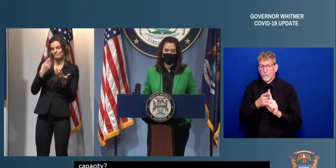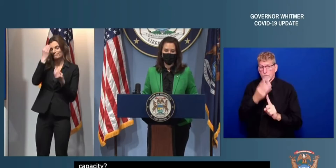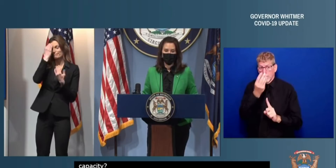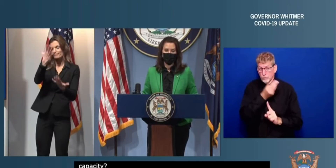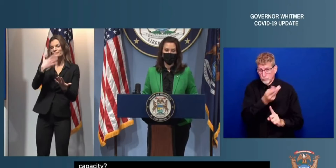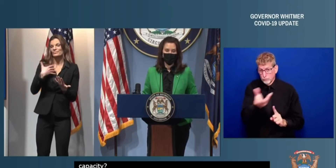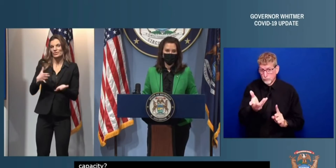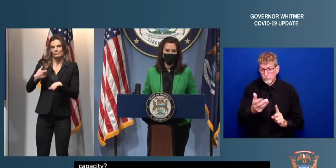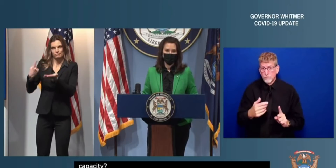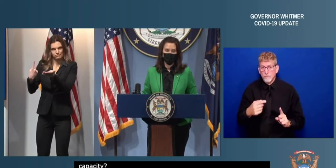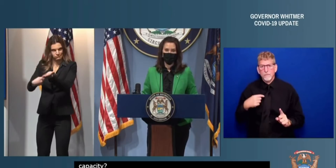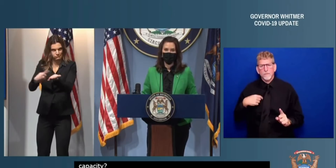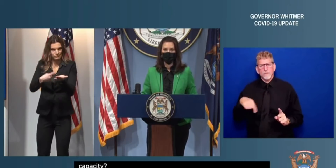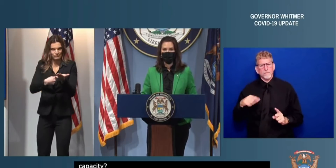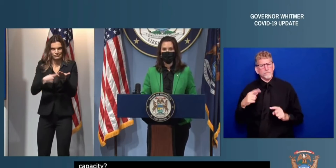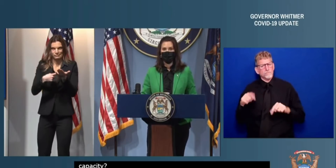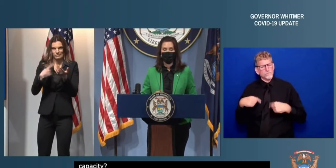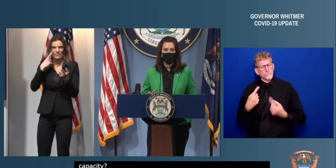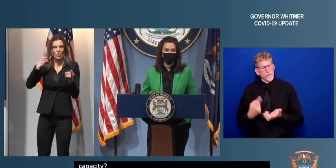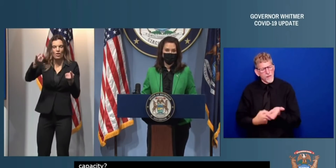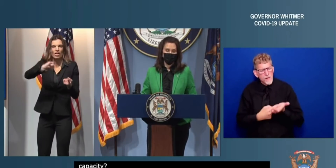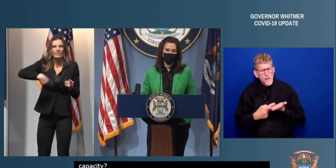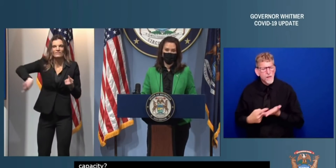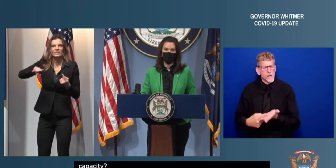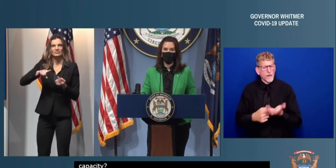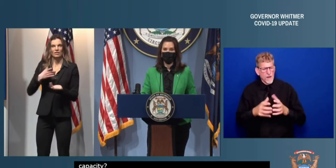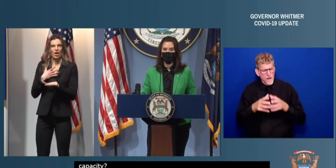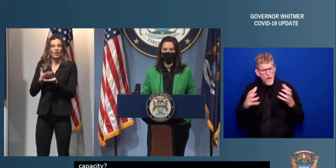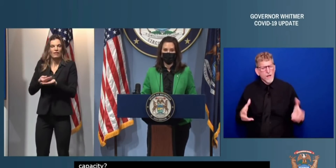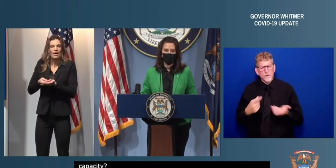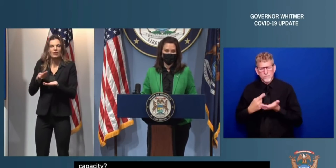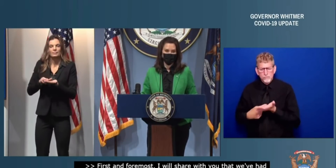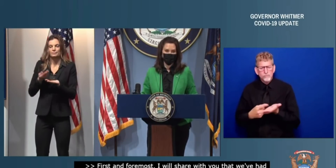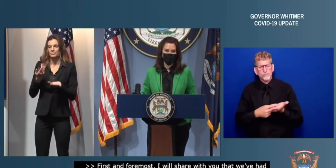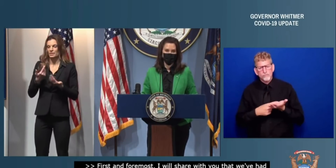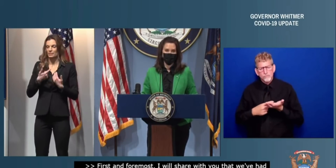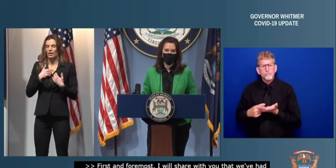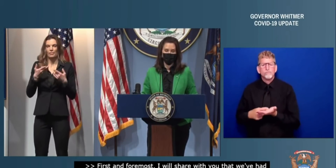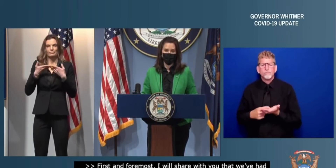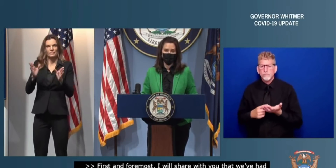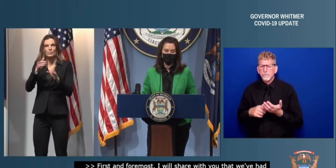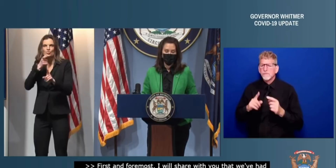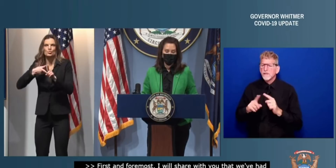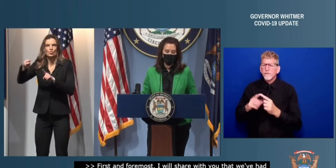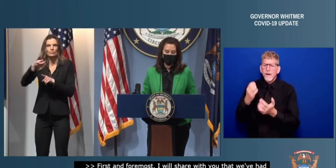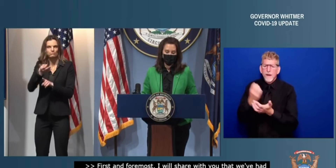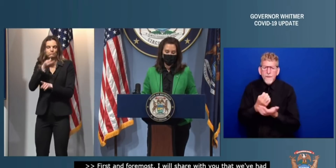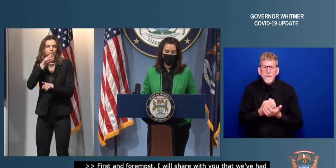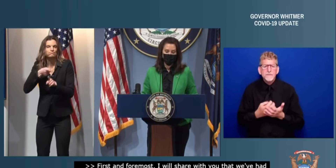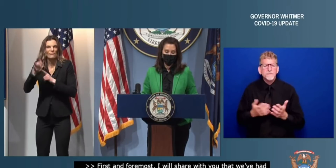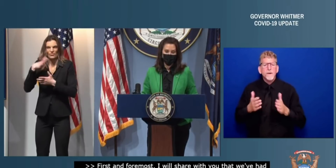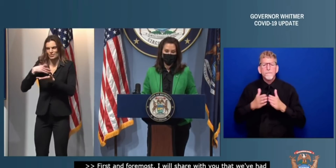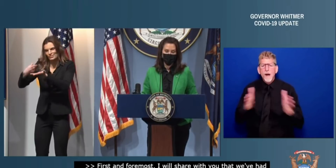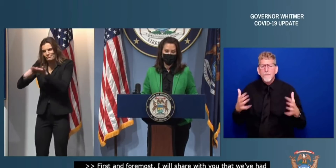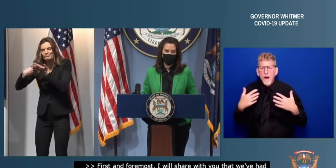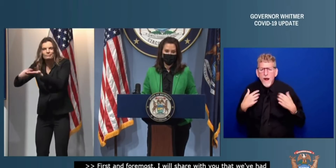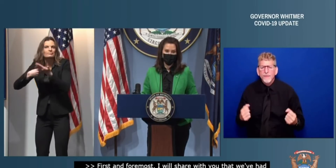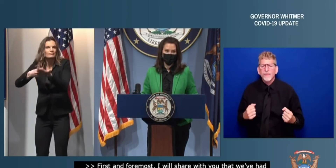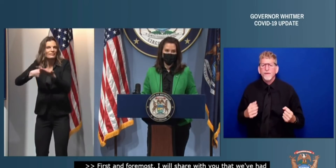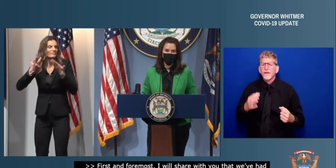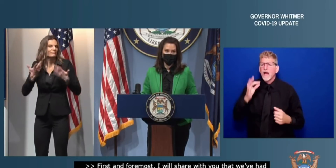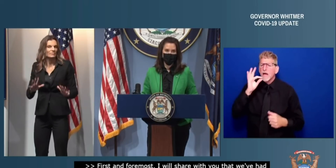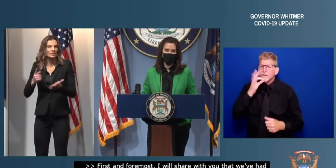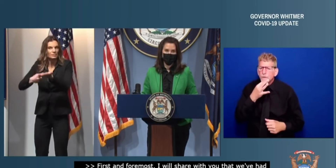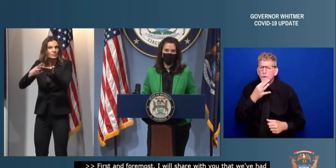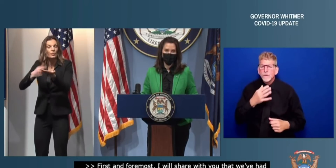conversation across our economy with our public health experts. We are focused